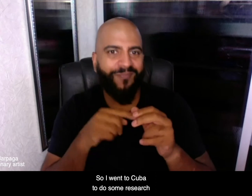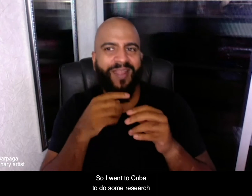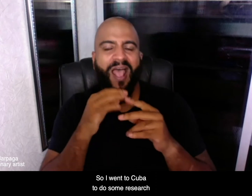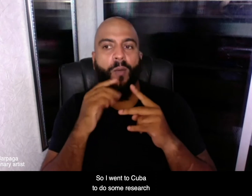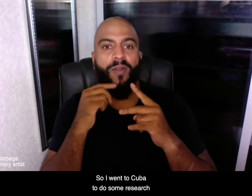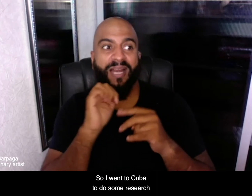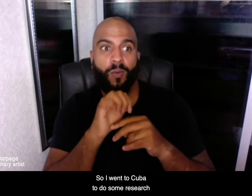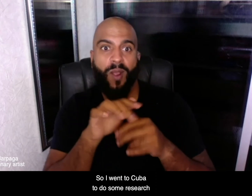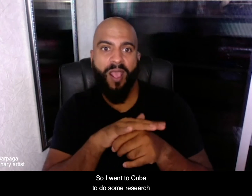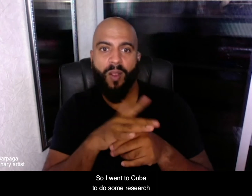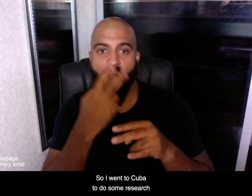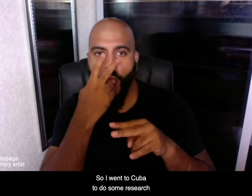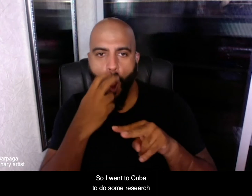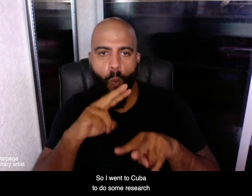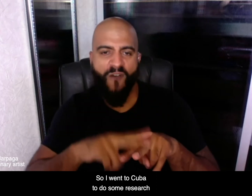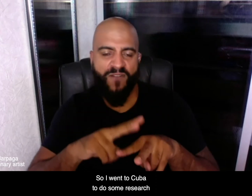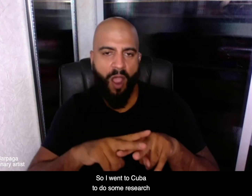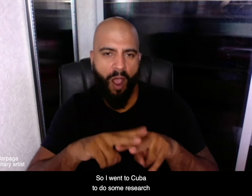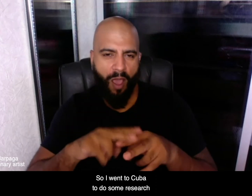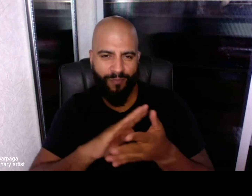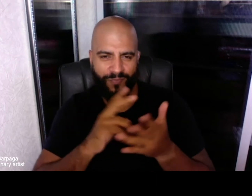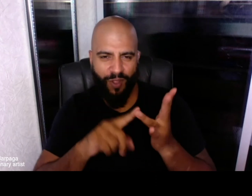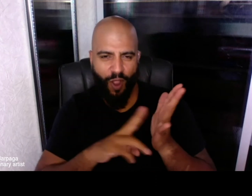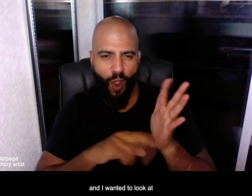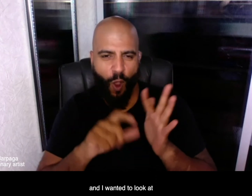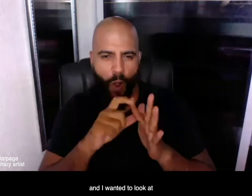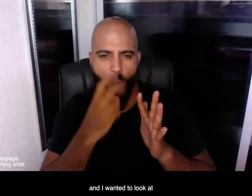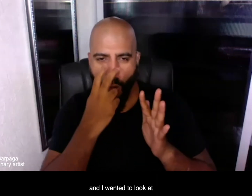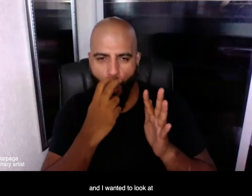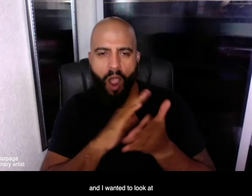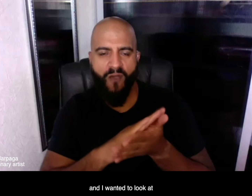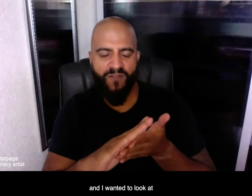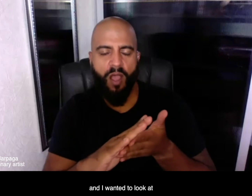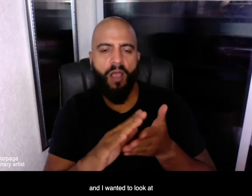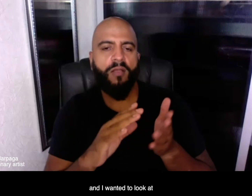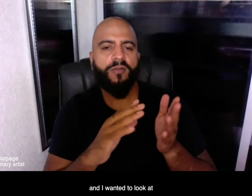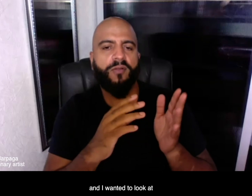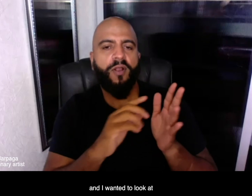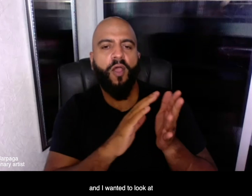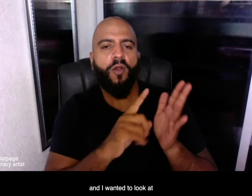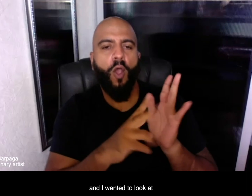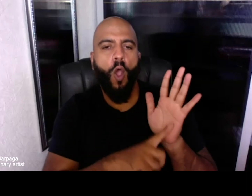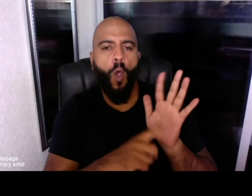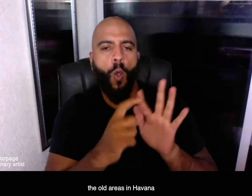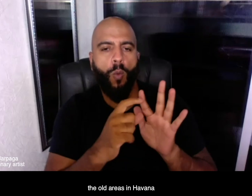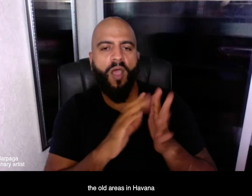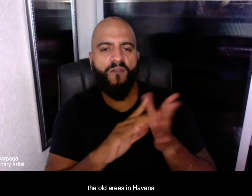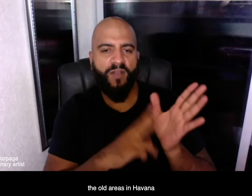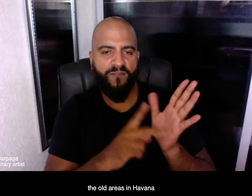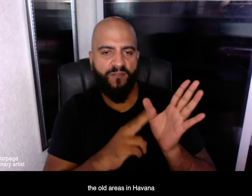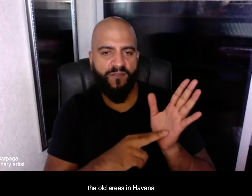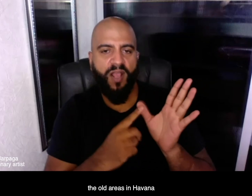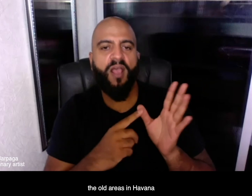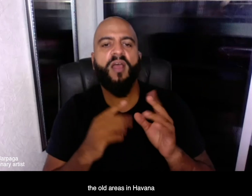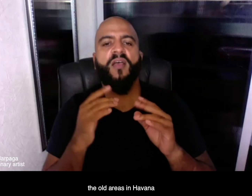So I went to Cuba to do some research, and I wanted to look at the old